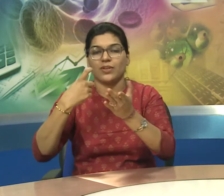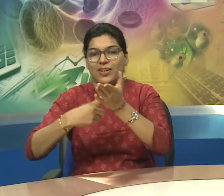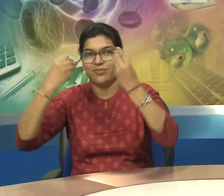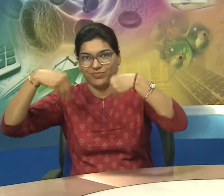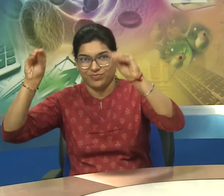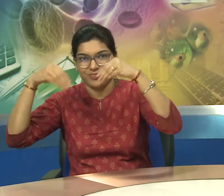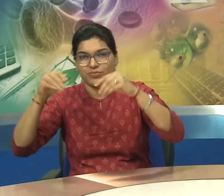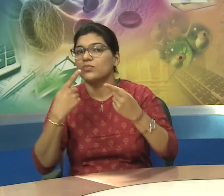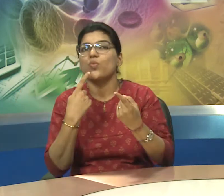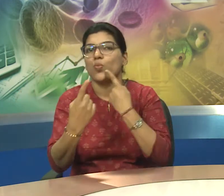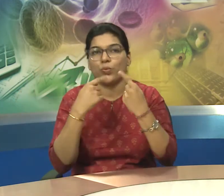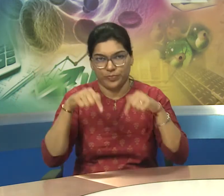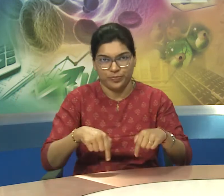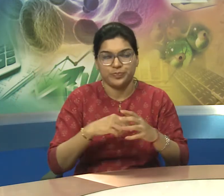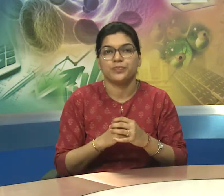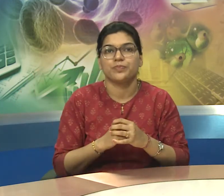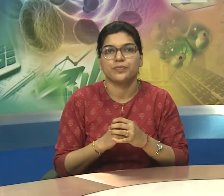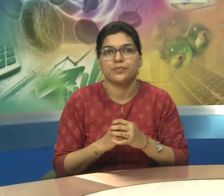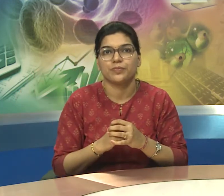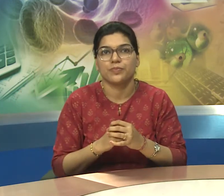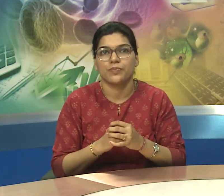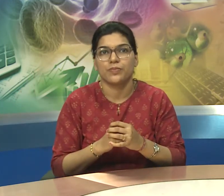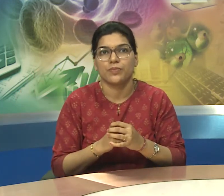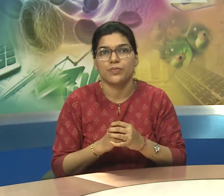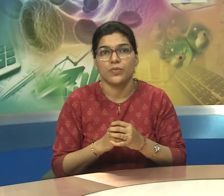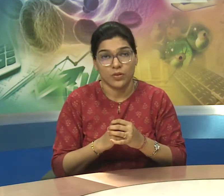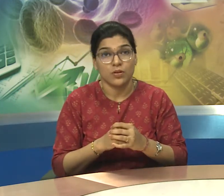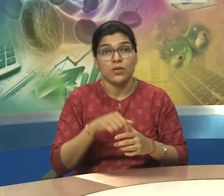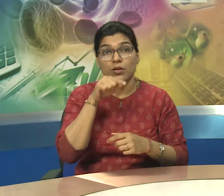Wholesaler and retailer.